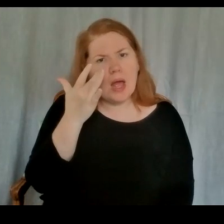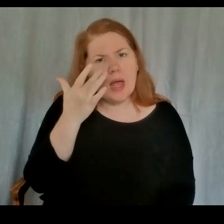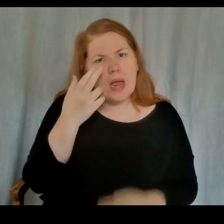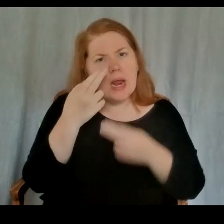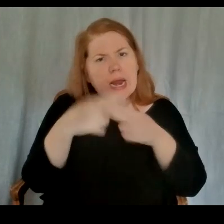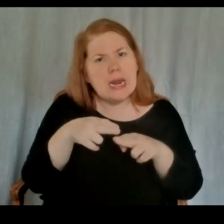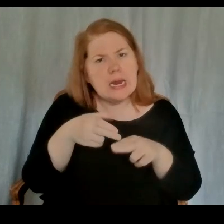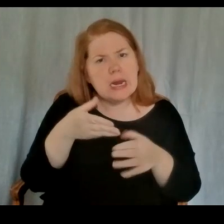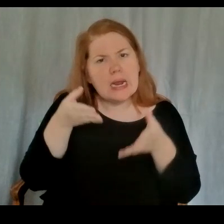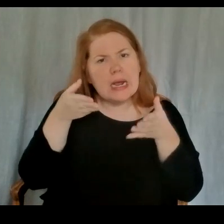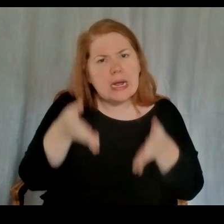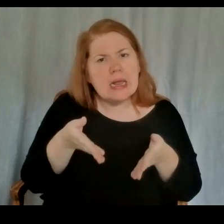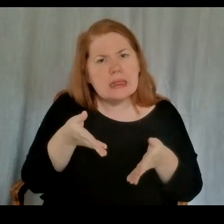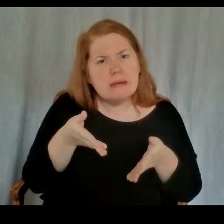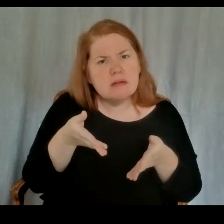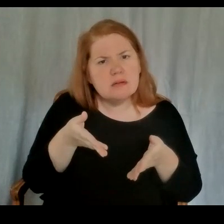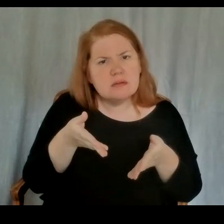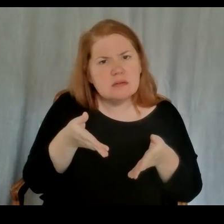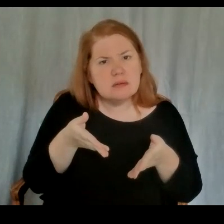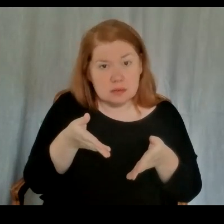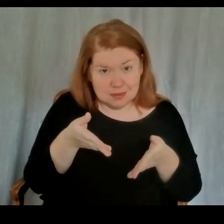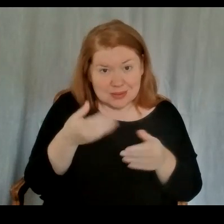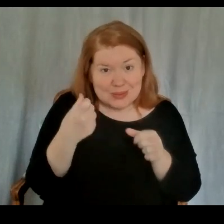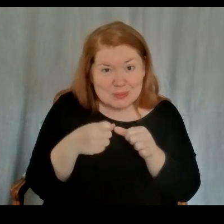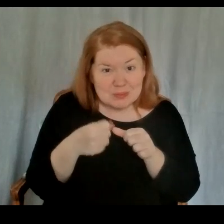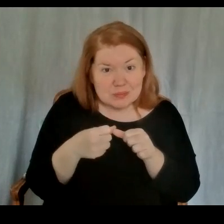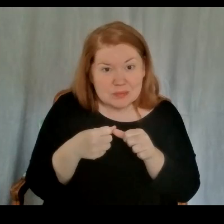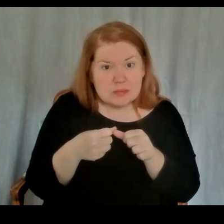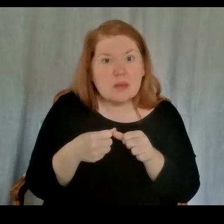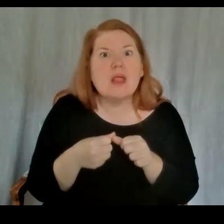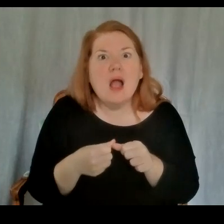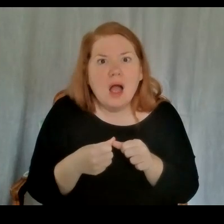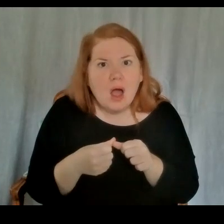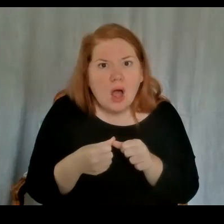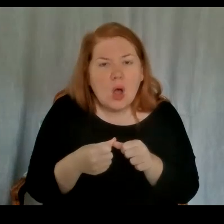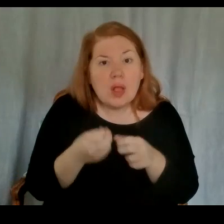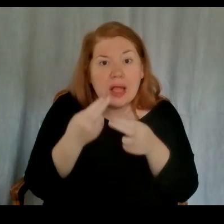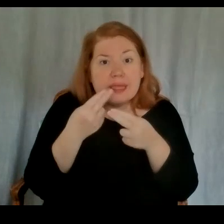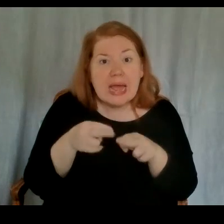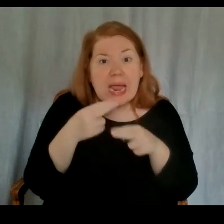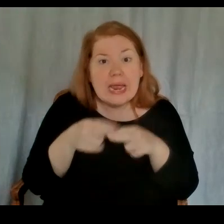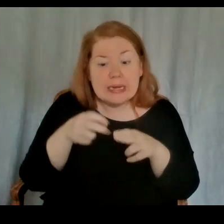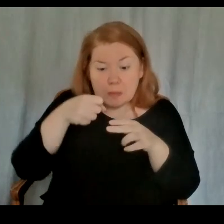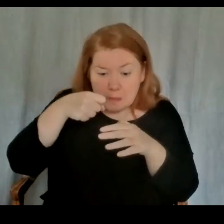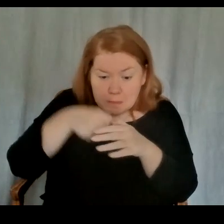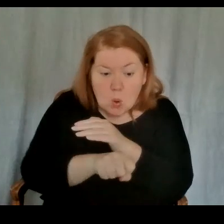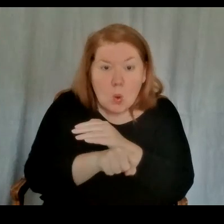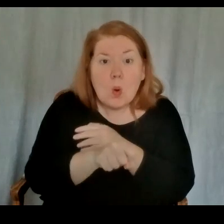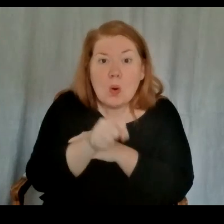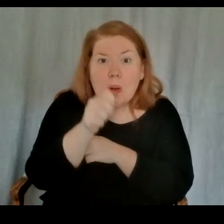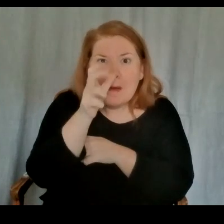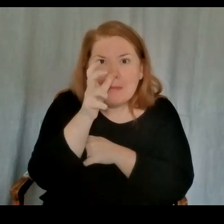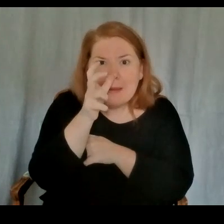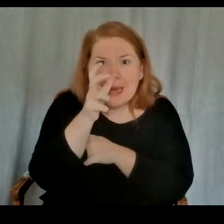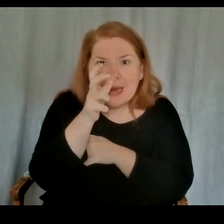Oh, you guys are so smart. You're right. When the eggs hatch, that way they can eat the aphids and there's food on the